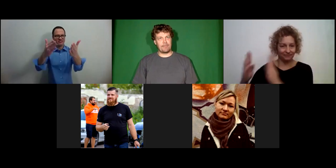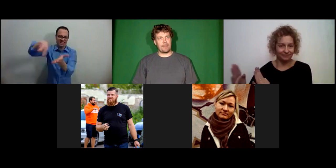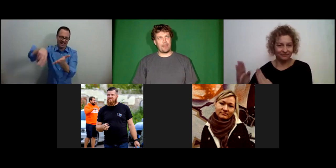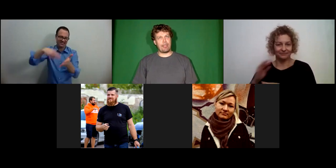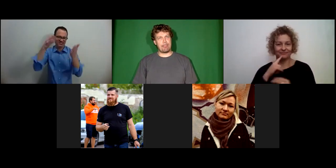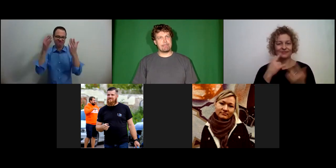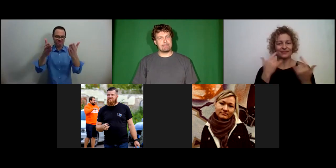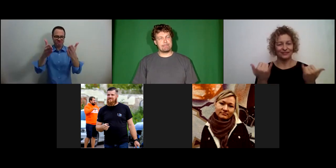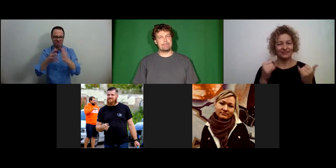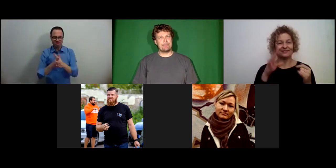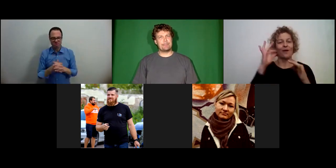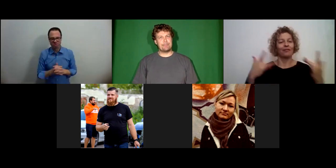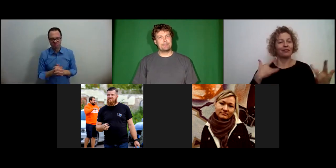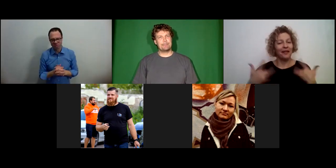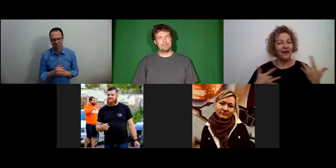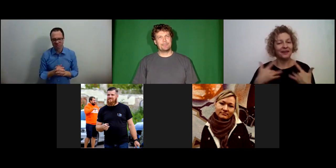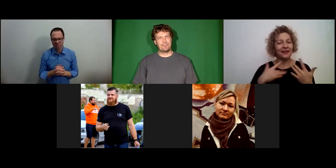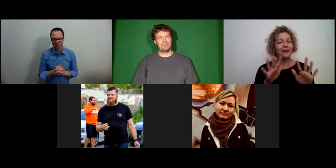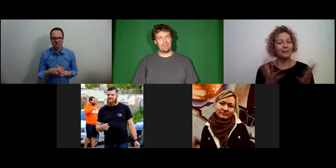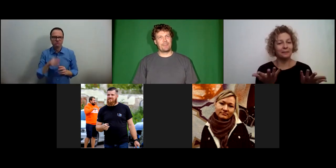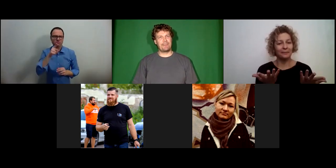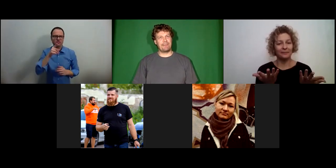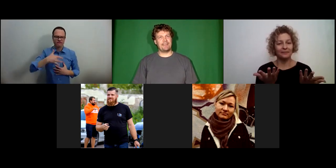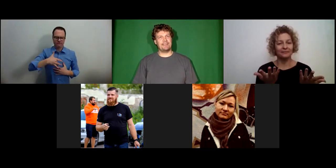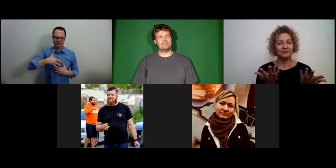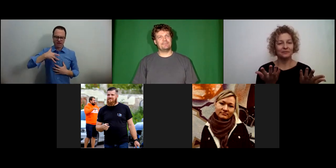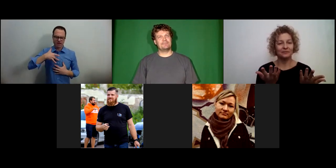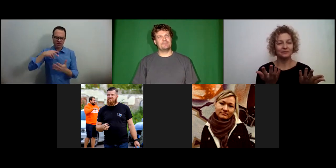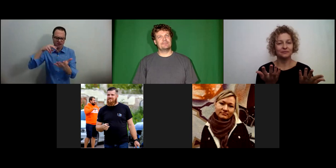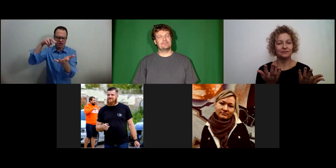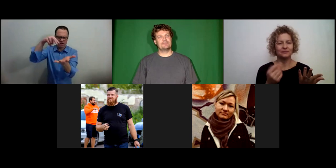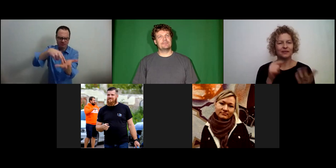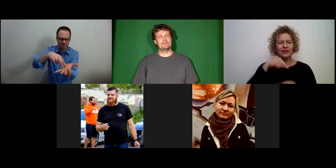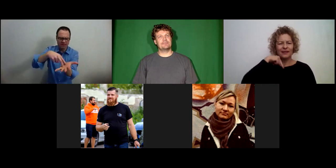So far for the basketball career, let's move on to your dance career.